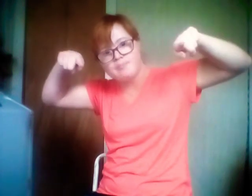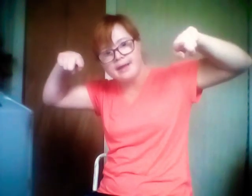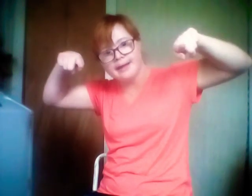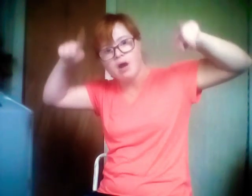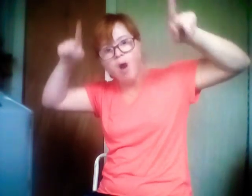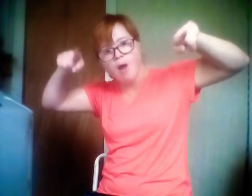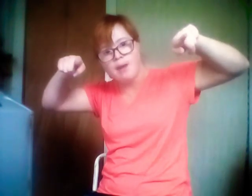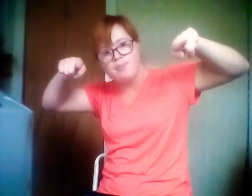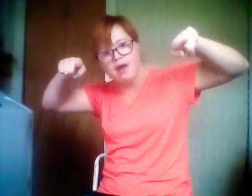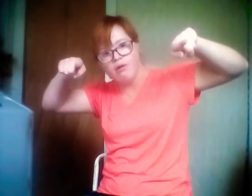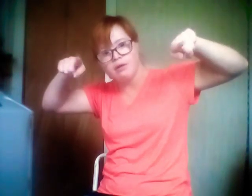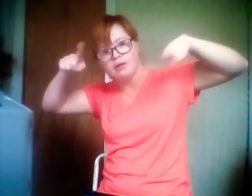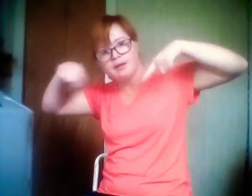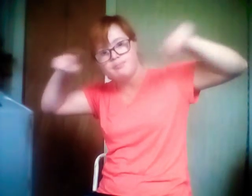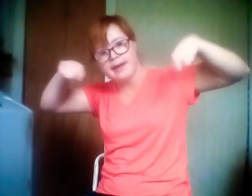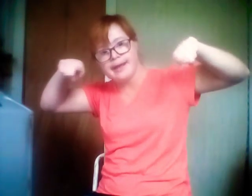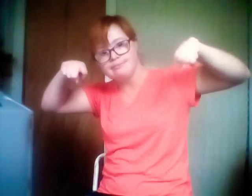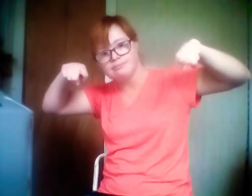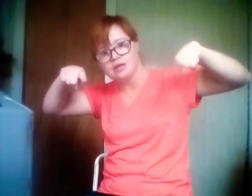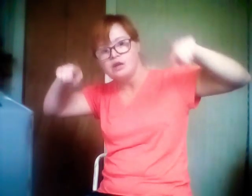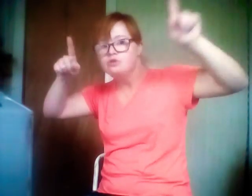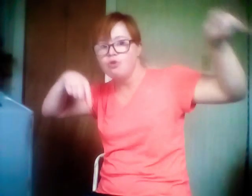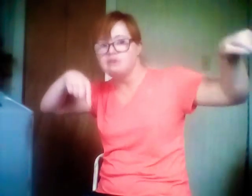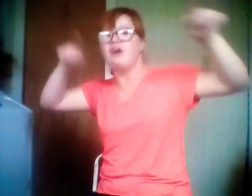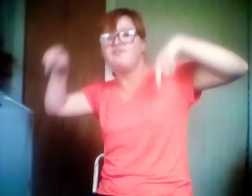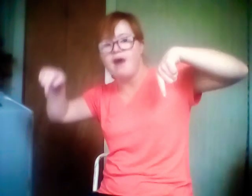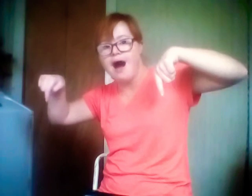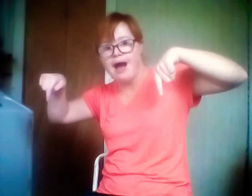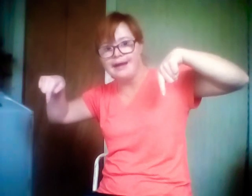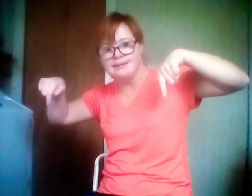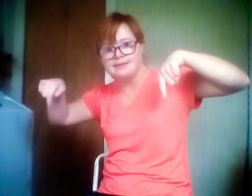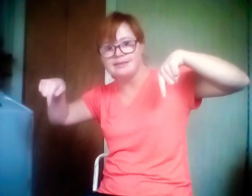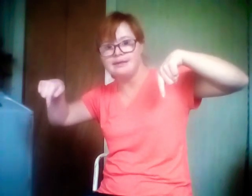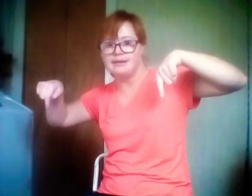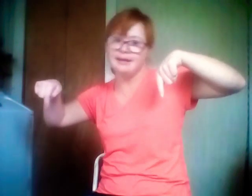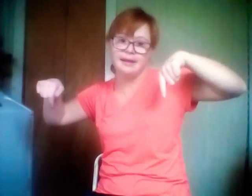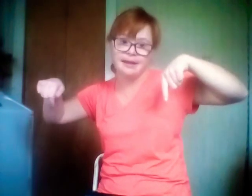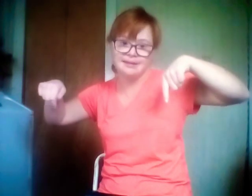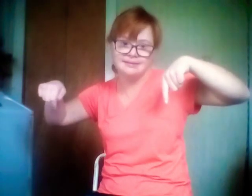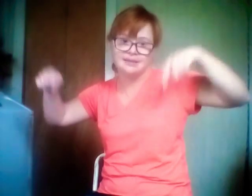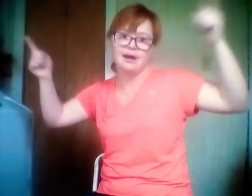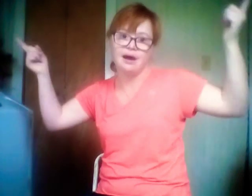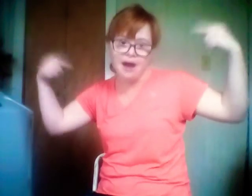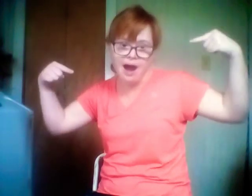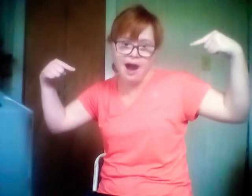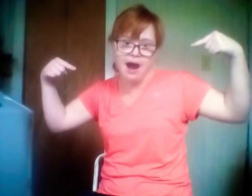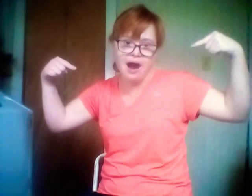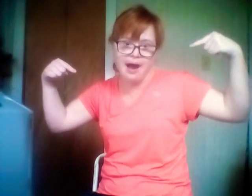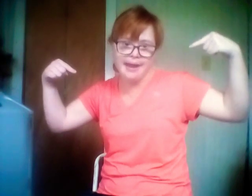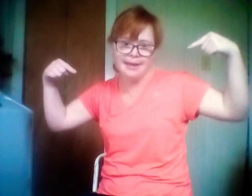Brian on my bell, Brian, notified. Yet